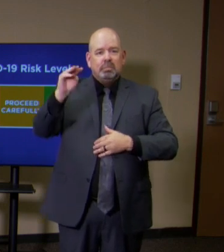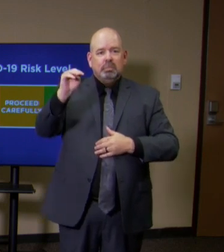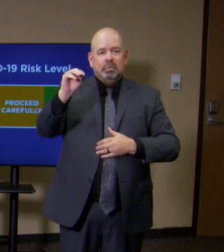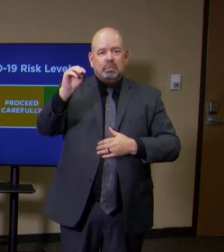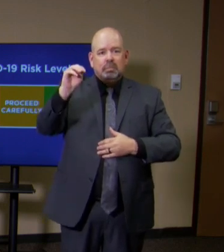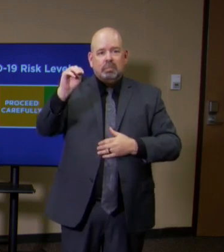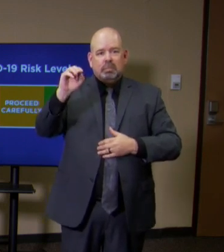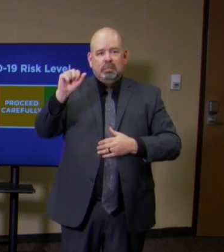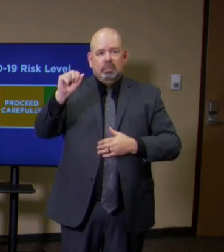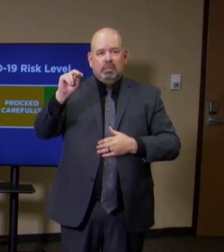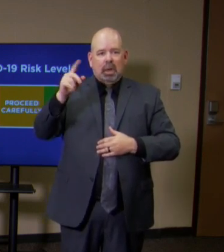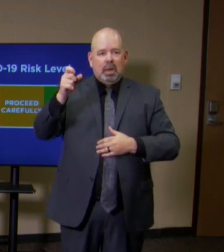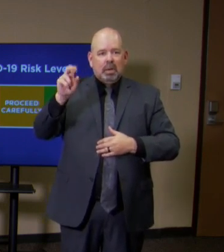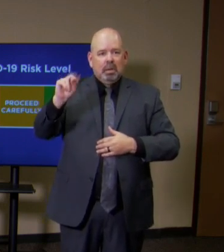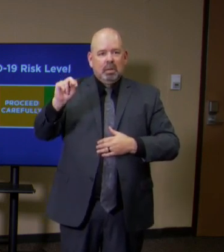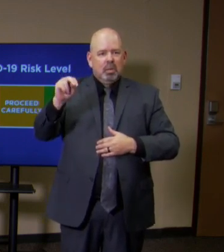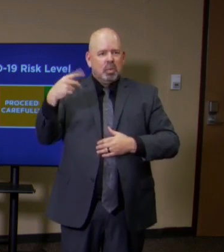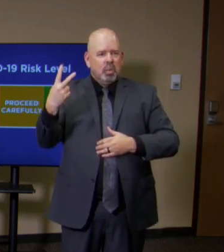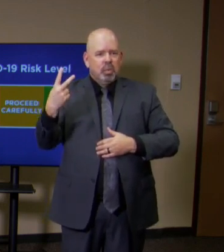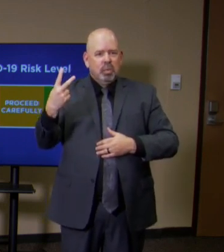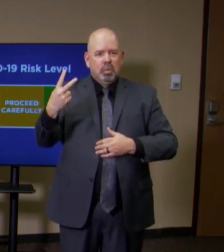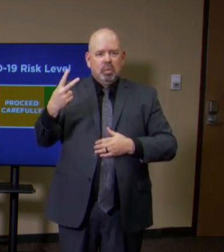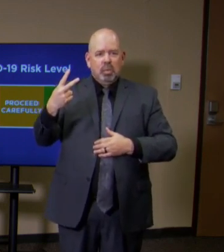has 2 residents, 0 deaths.